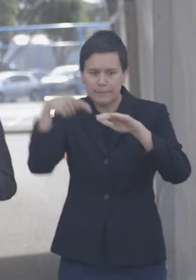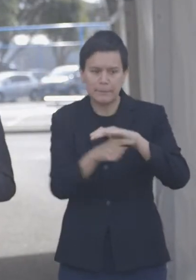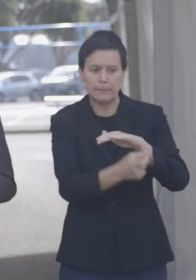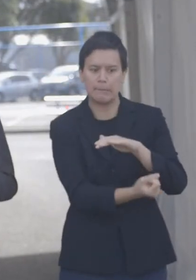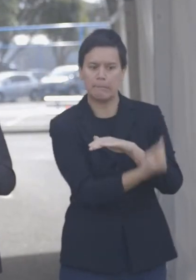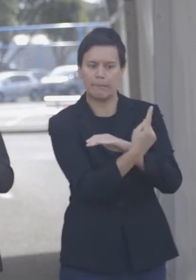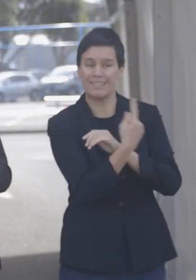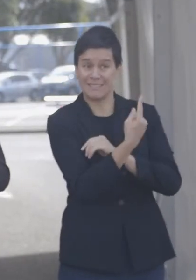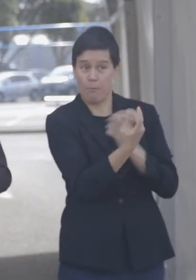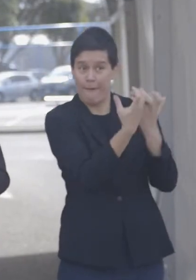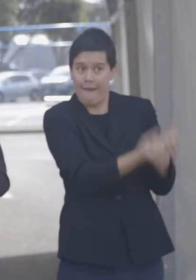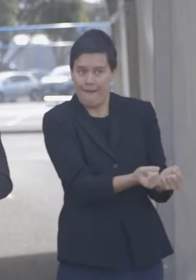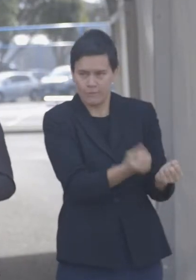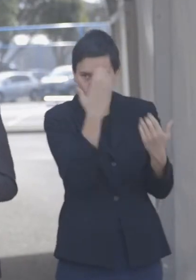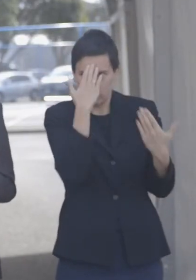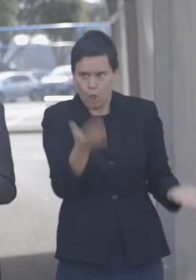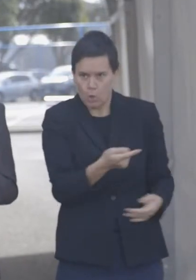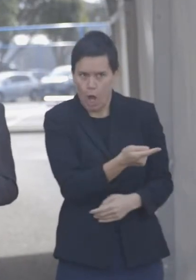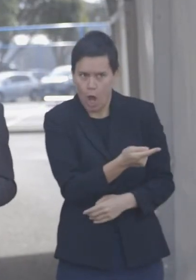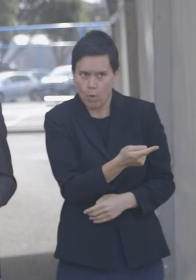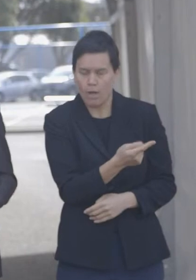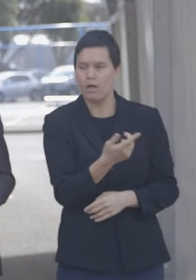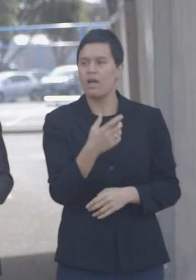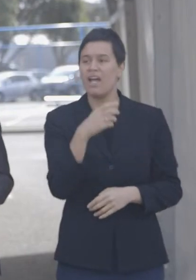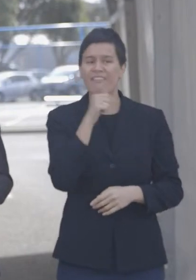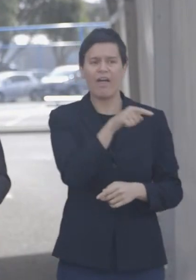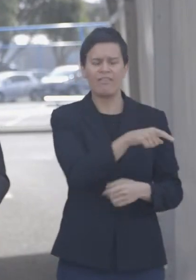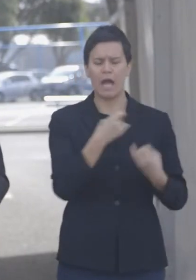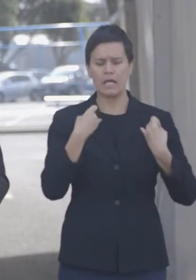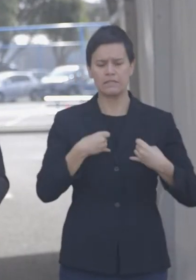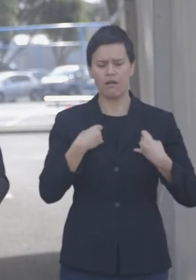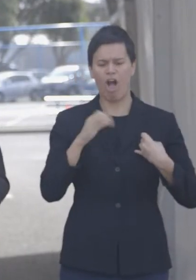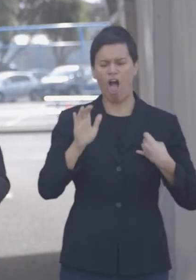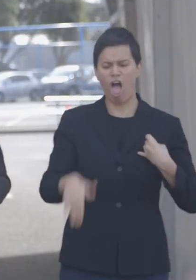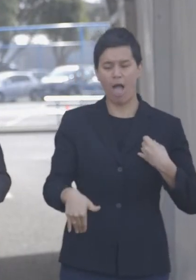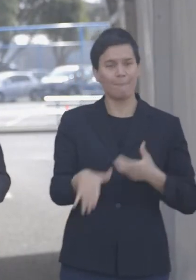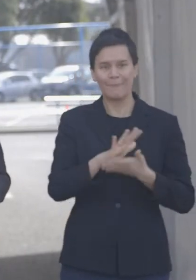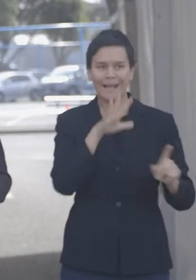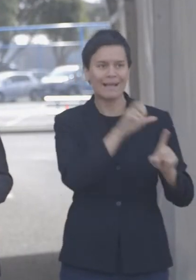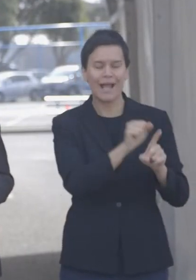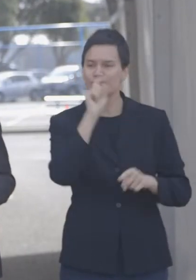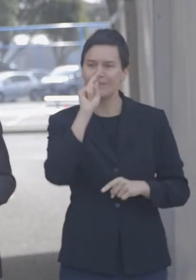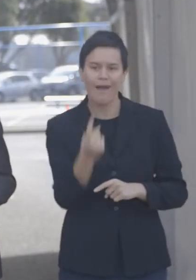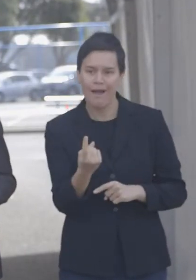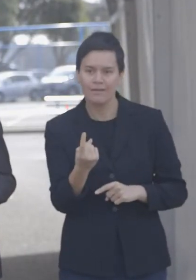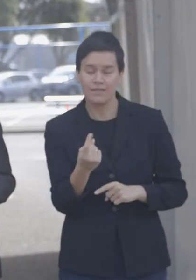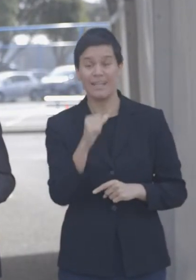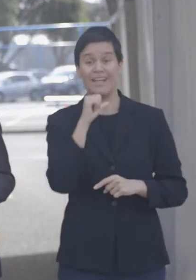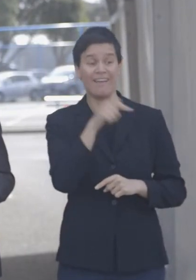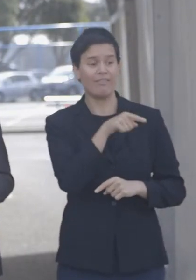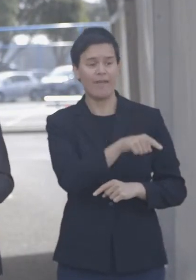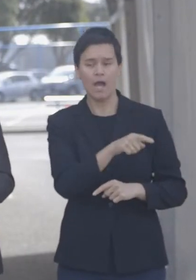So for any of you out there who do have symptoms, seek advice from your GP or via Healthline about getting a swab.